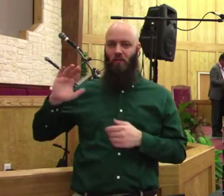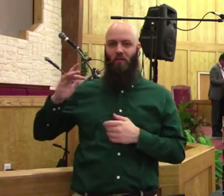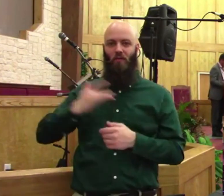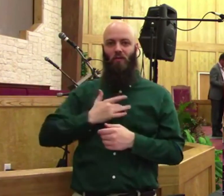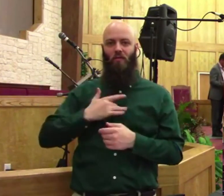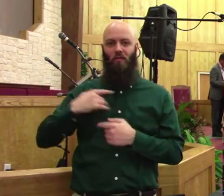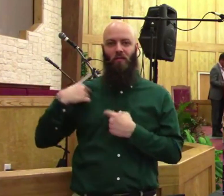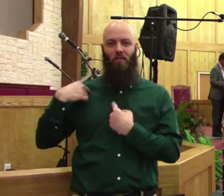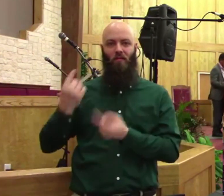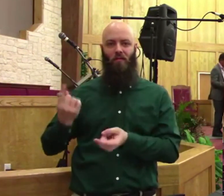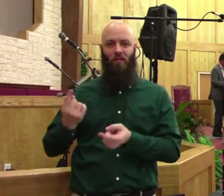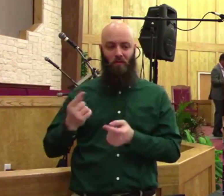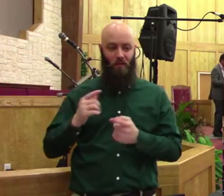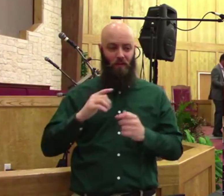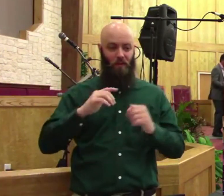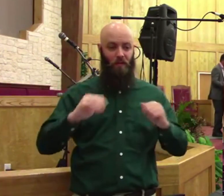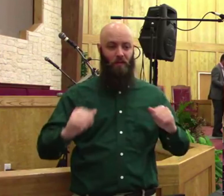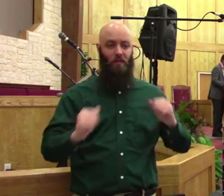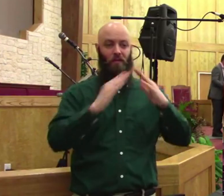by God's own